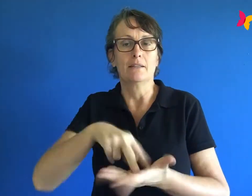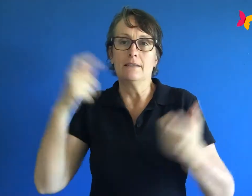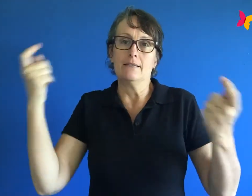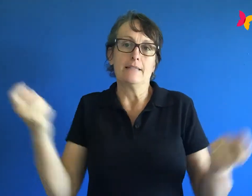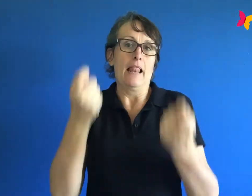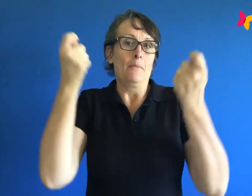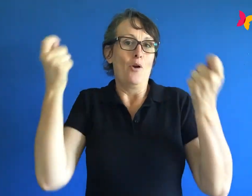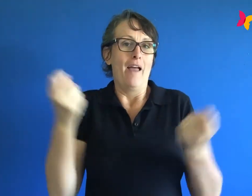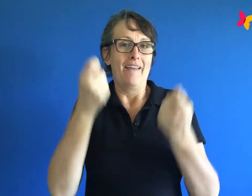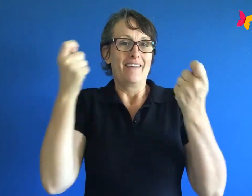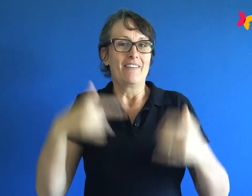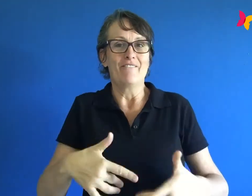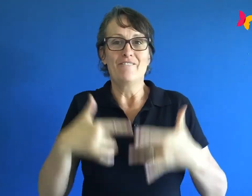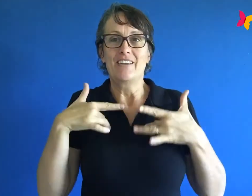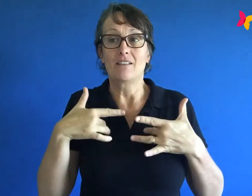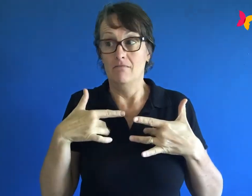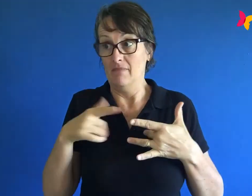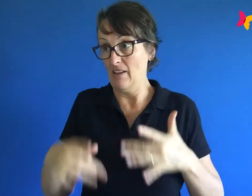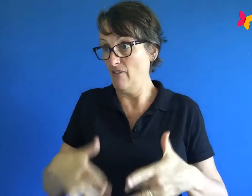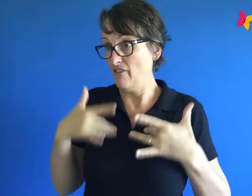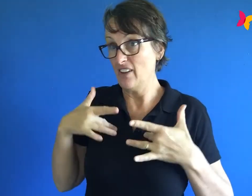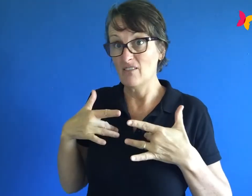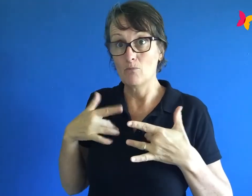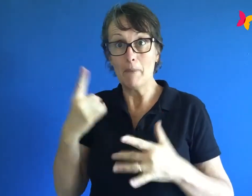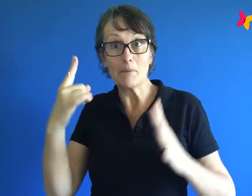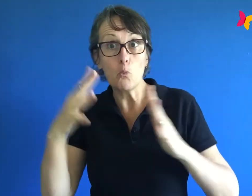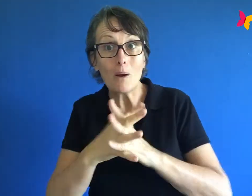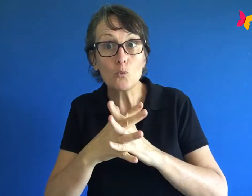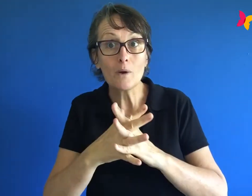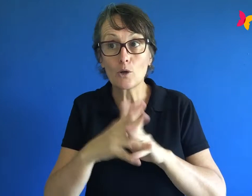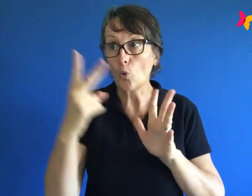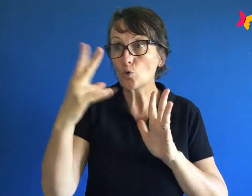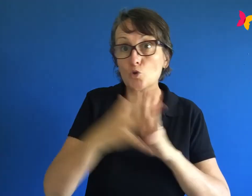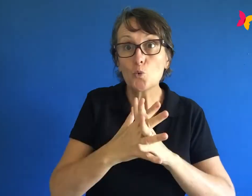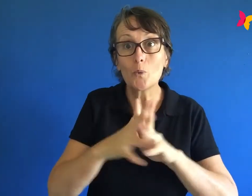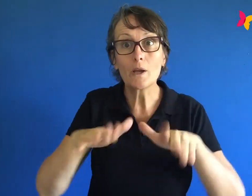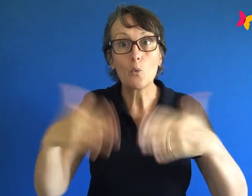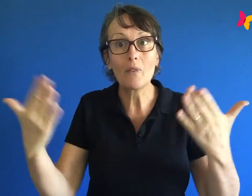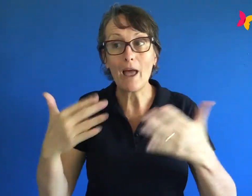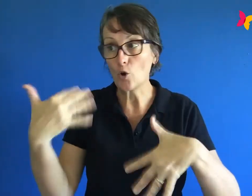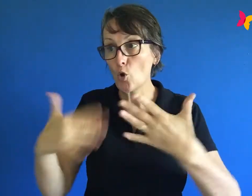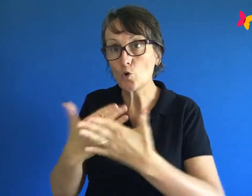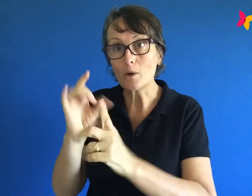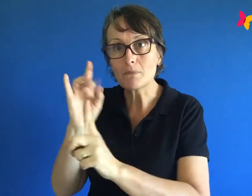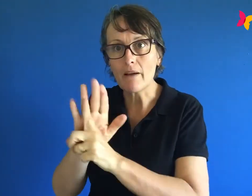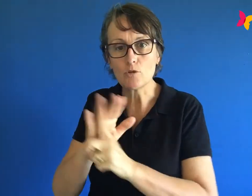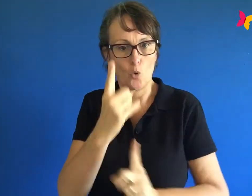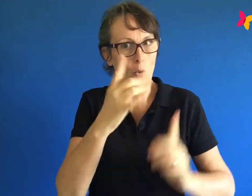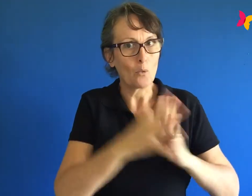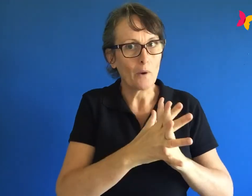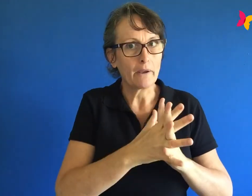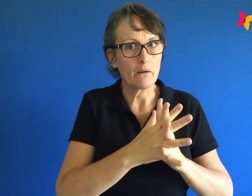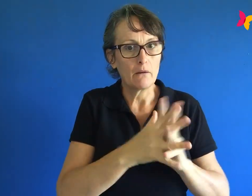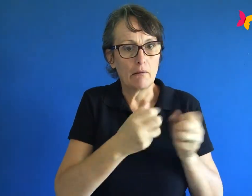kid hasn't self-harmed for a week, 2 weeks, 3 months, 6 months. That is the big